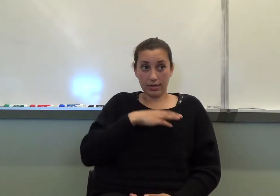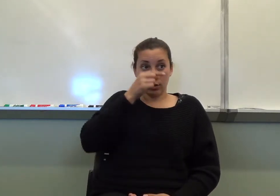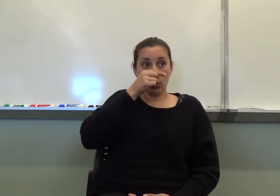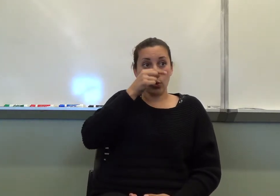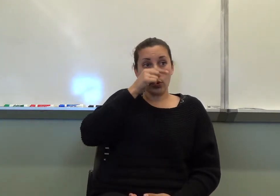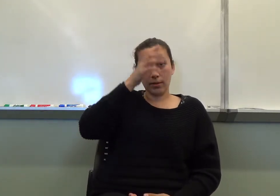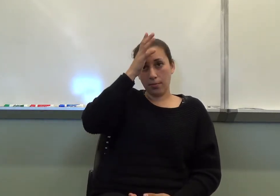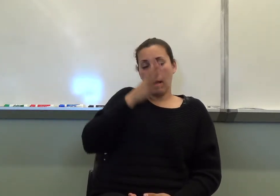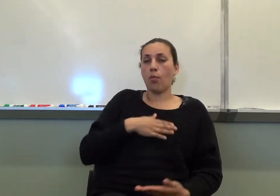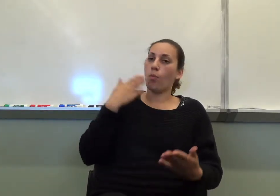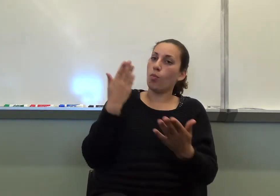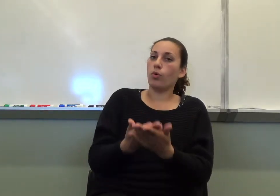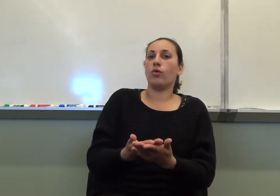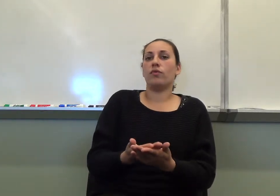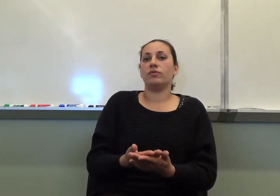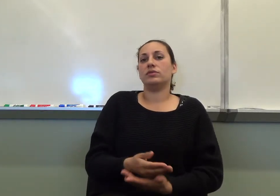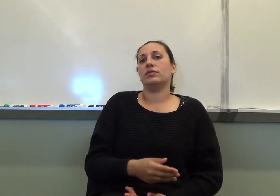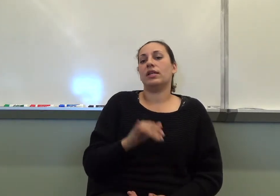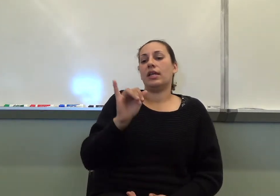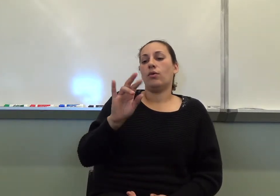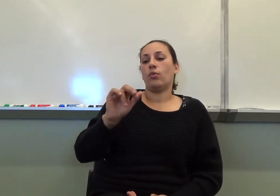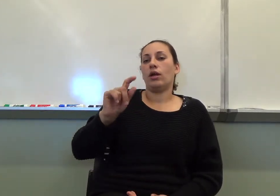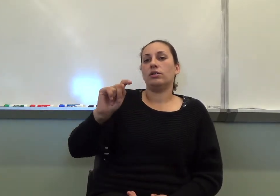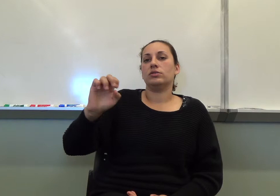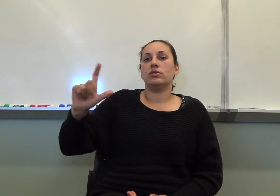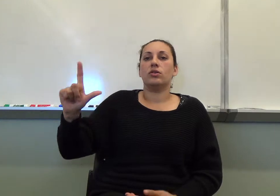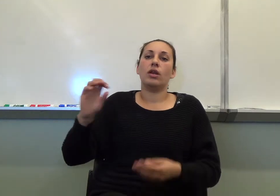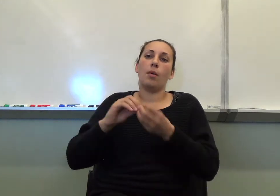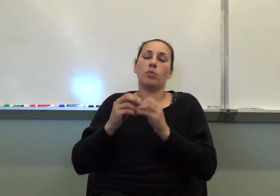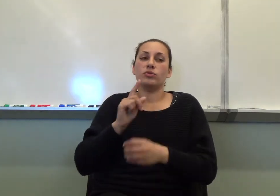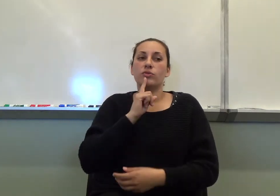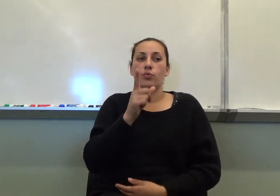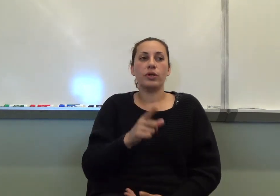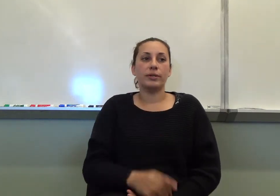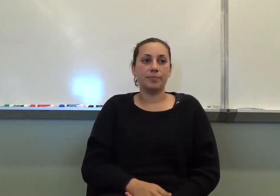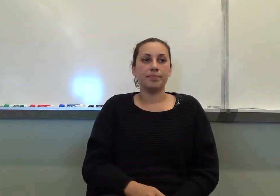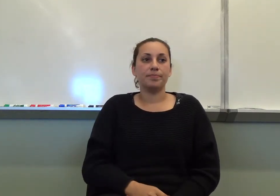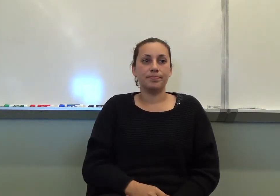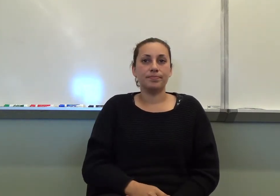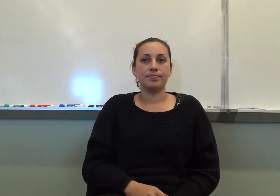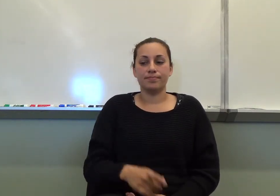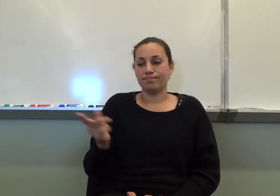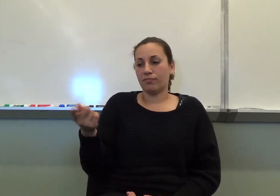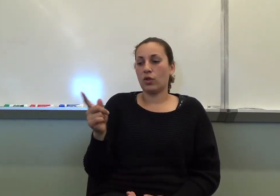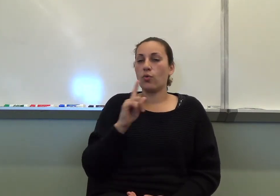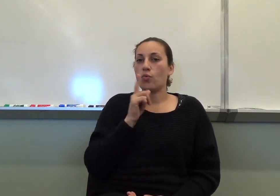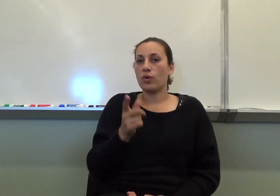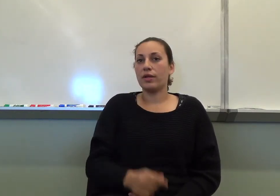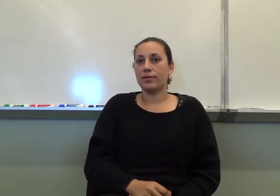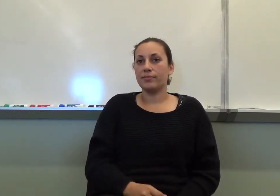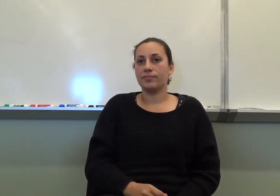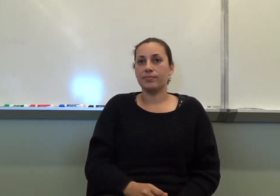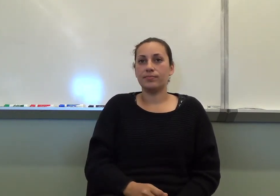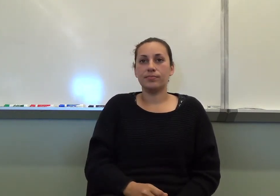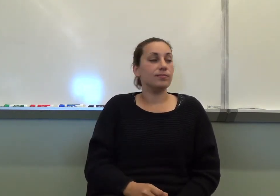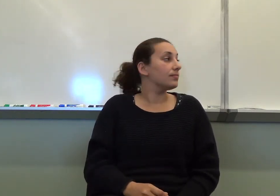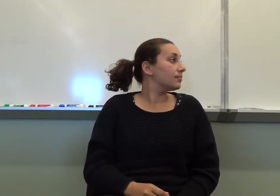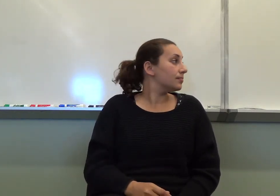Now let's talk about the calculator for a minute, because Aaliyah has a point here that we should talk about. Very often, your square root